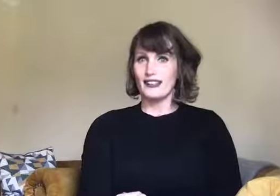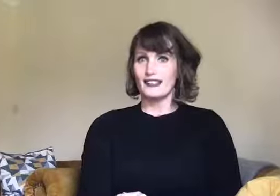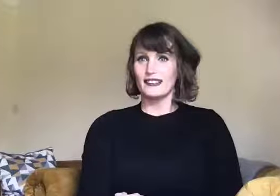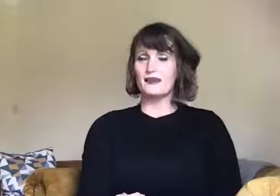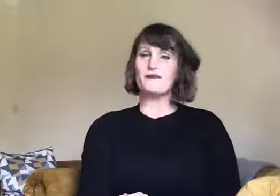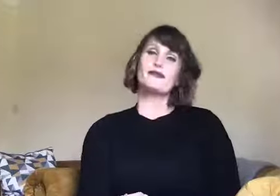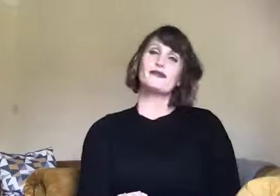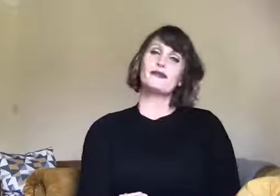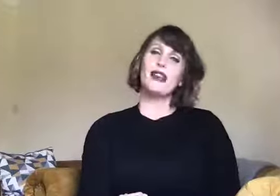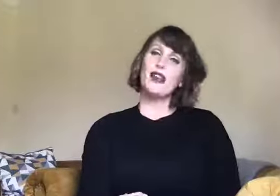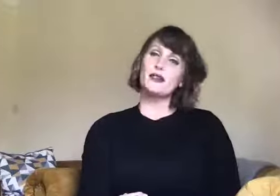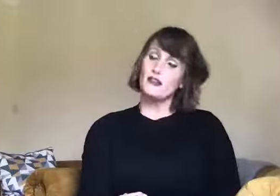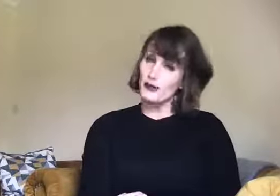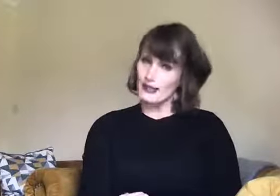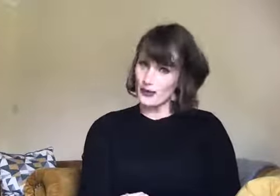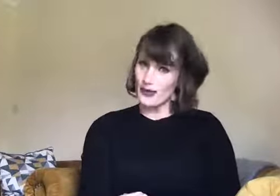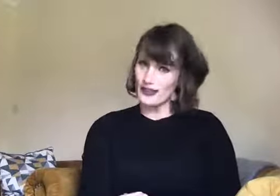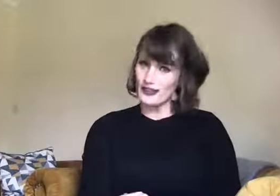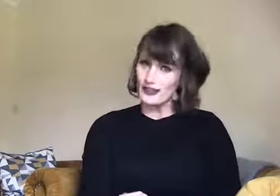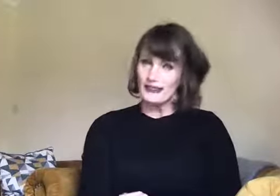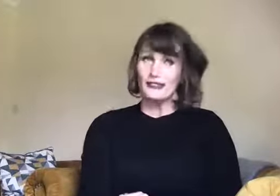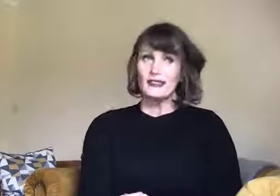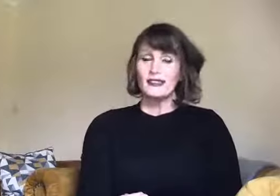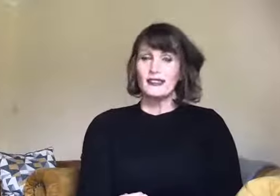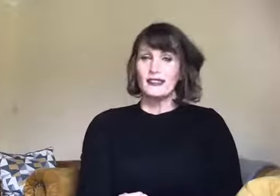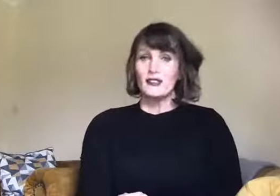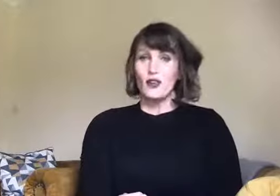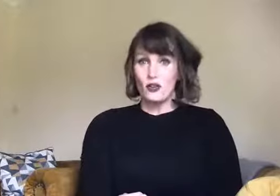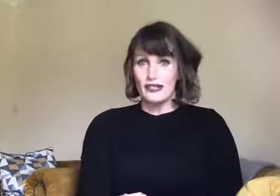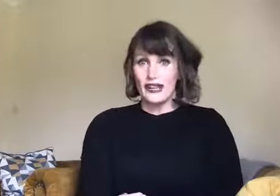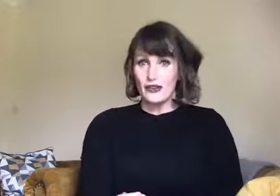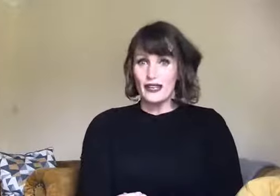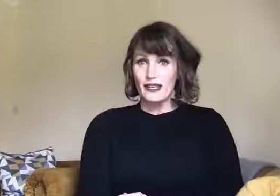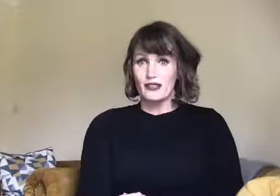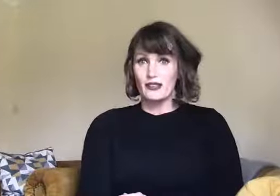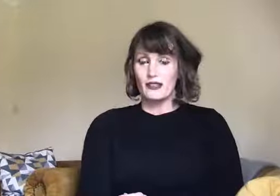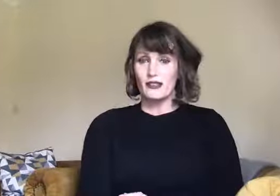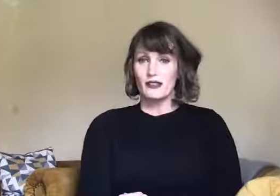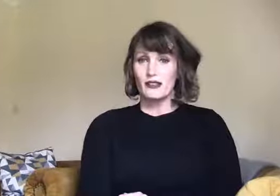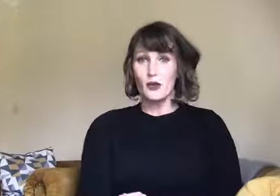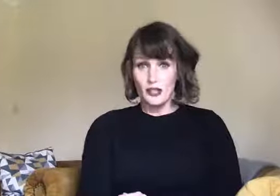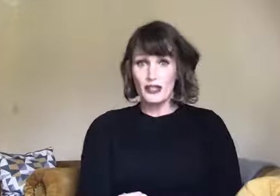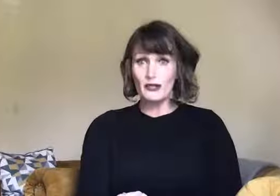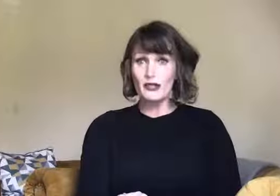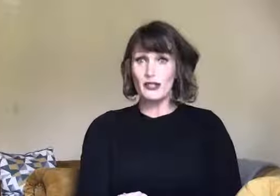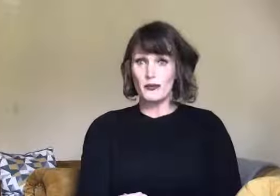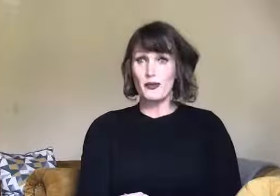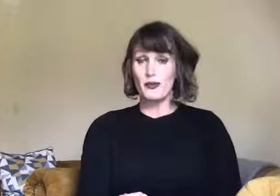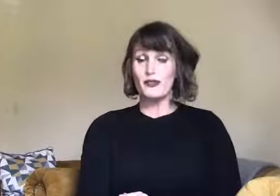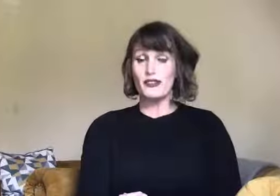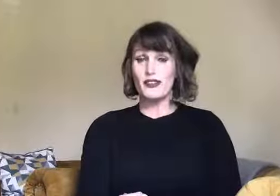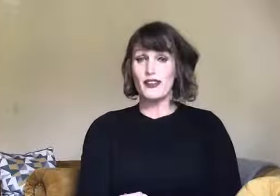exciting. How's everybody doing? The lockdown is quite stressful for some people.